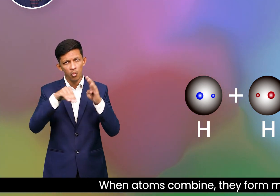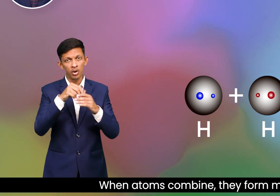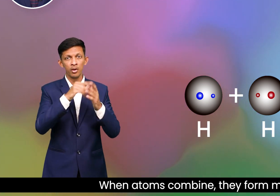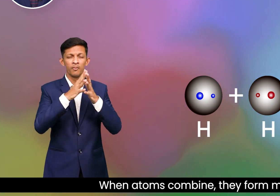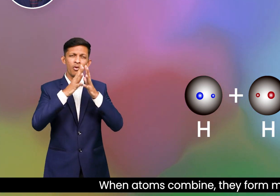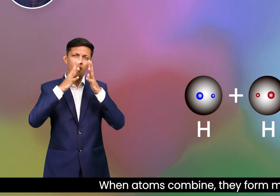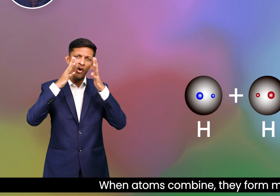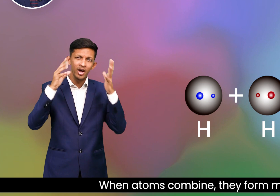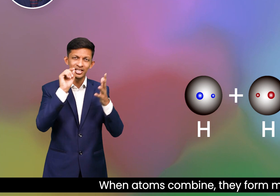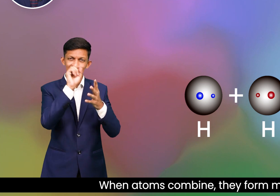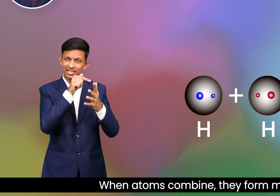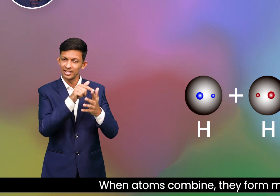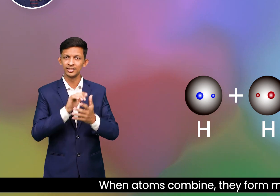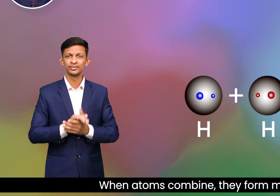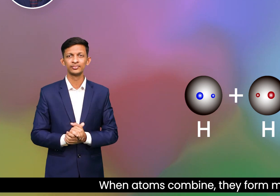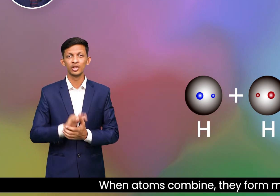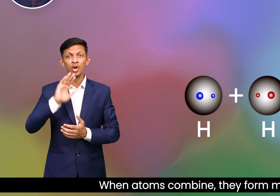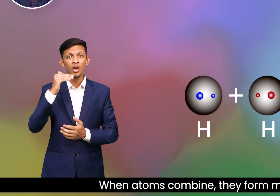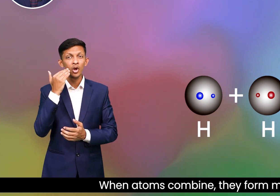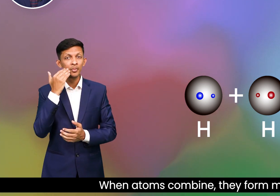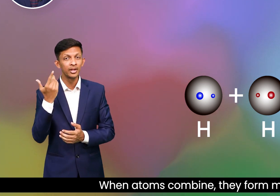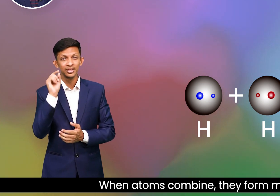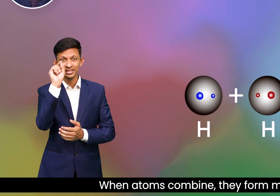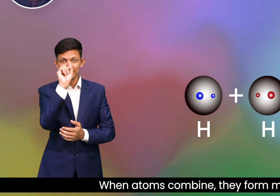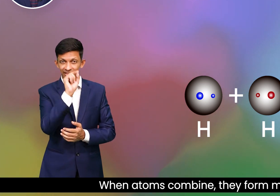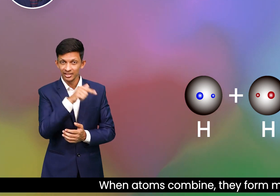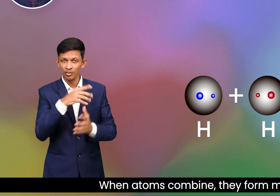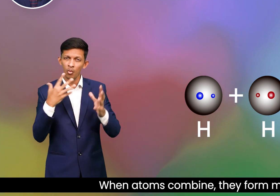When atoms combine, they form molecules.